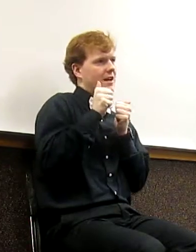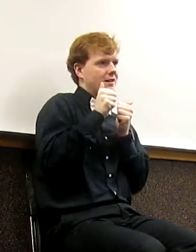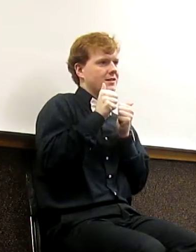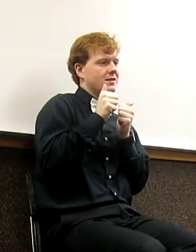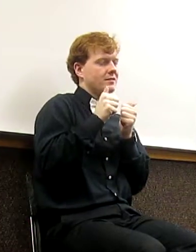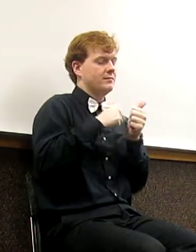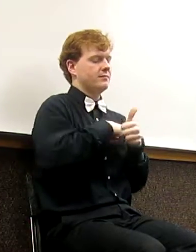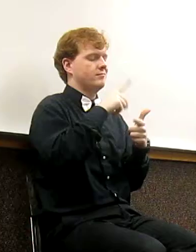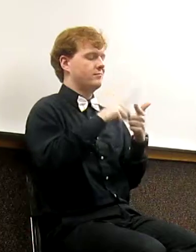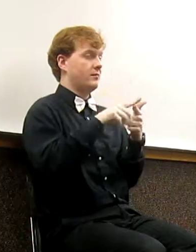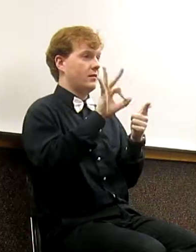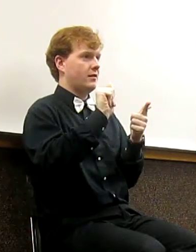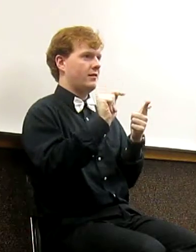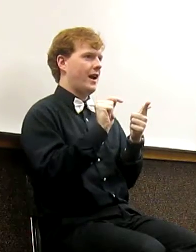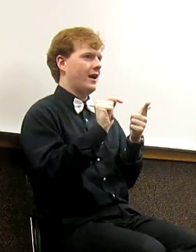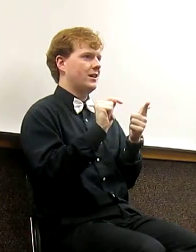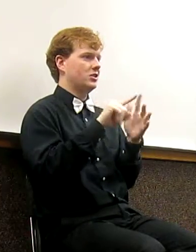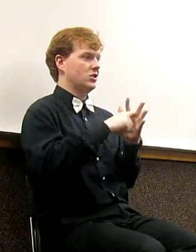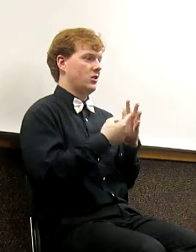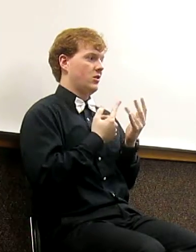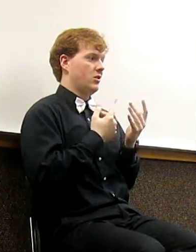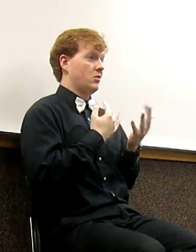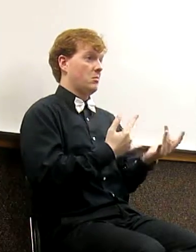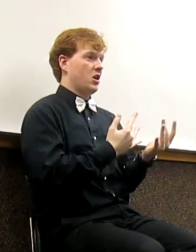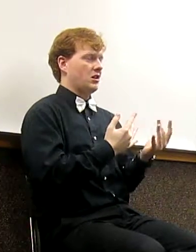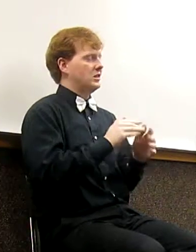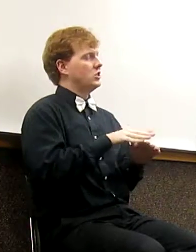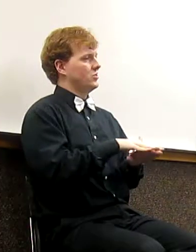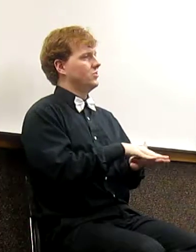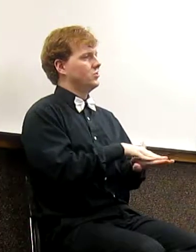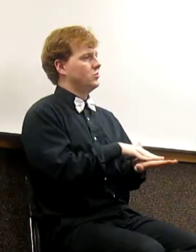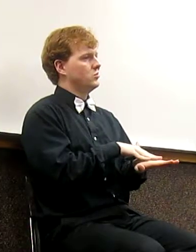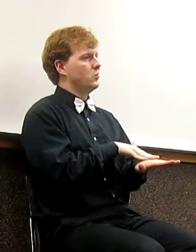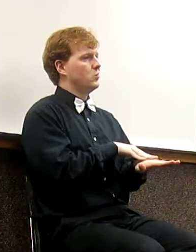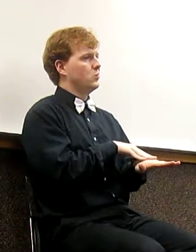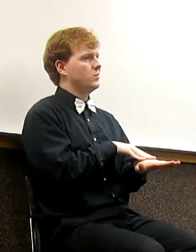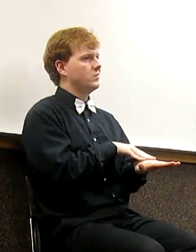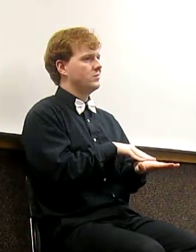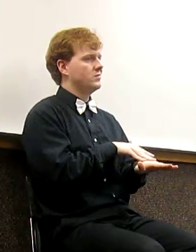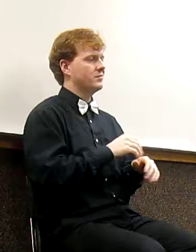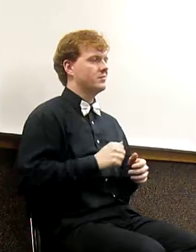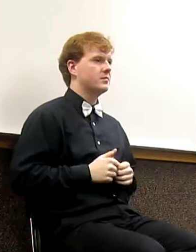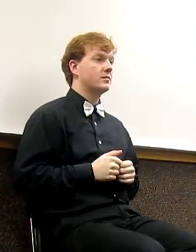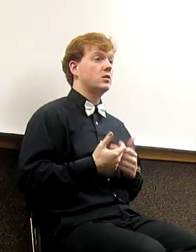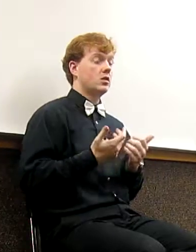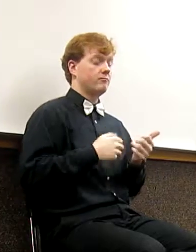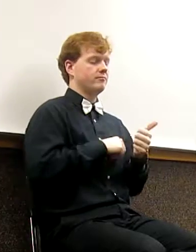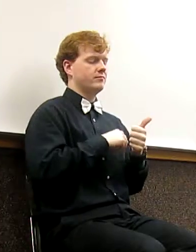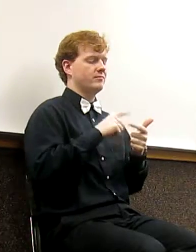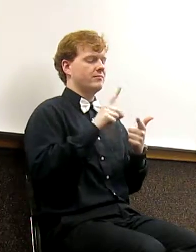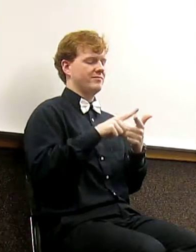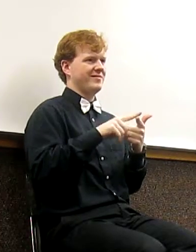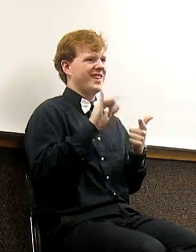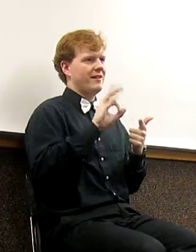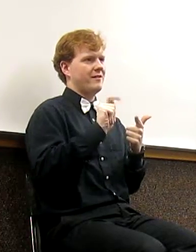Where once you get into fats, burning fats, it slows down. Like how So anyway, fats are energy number